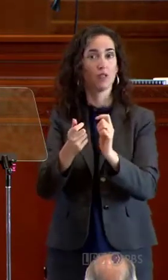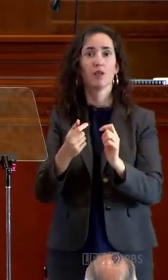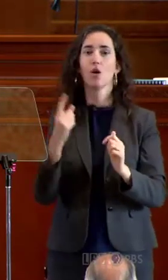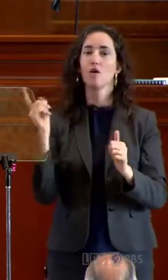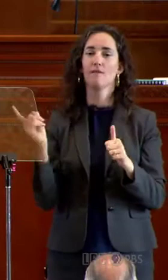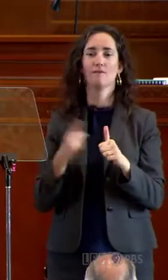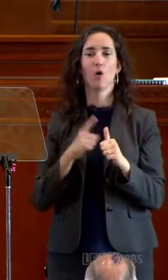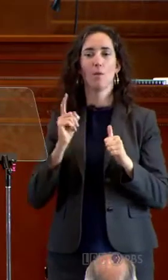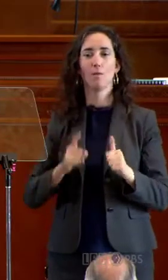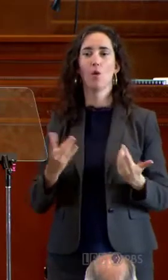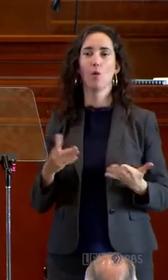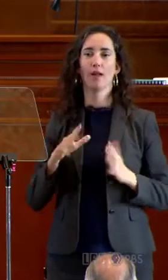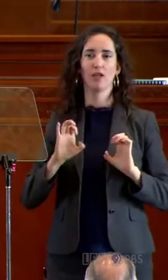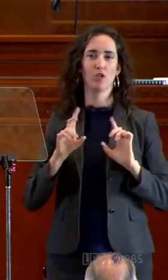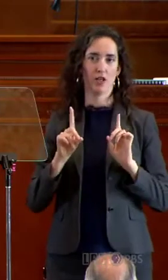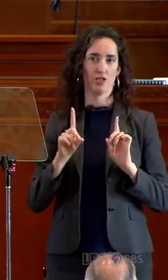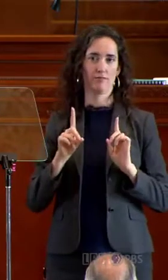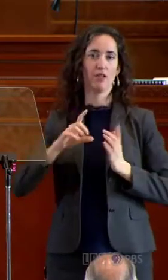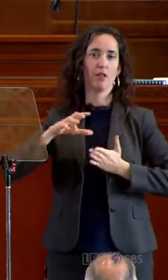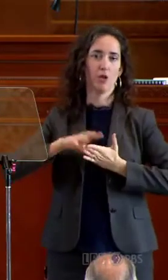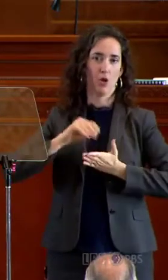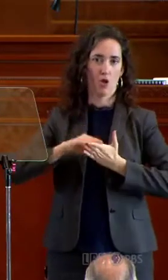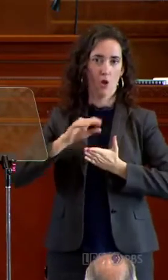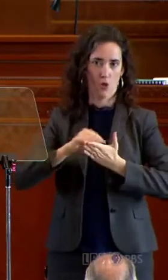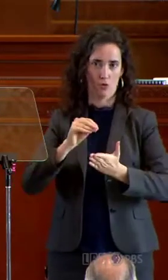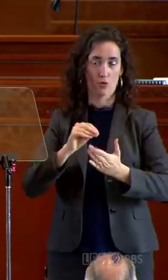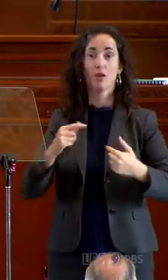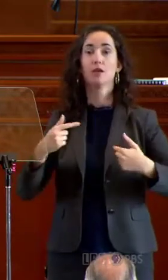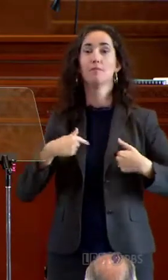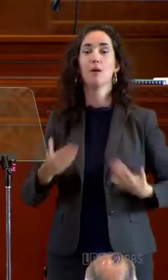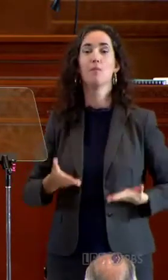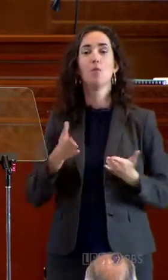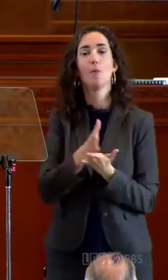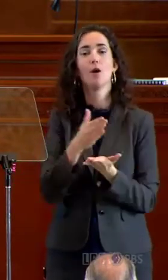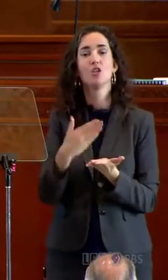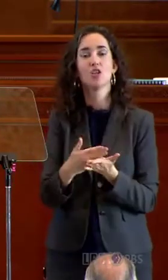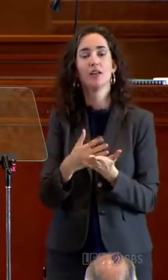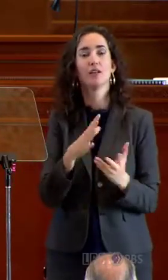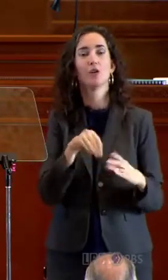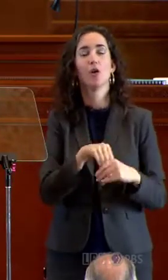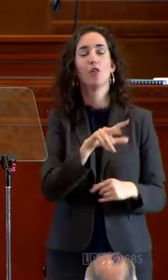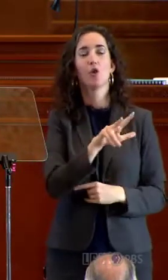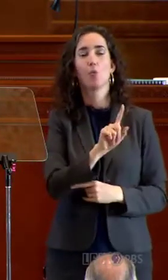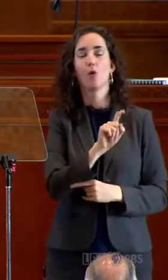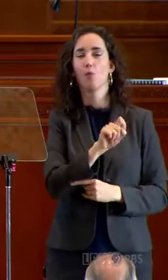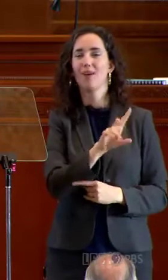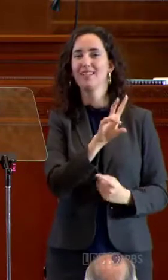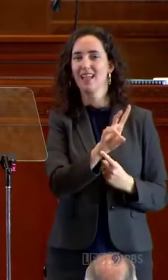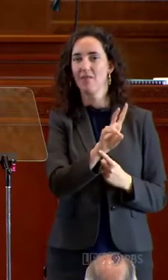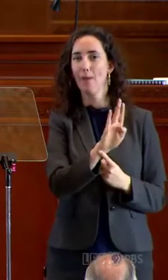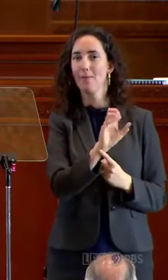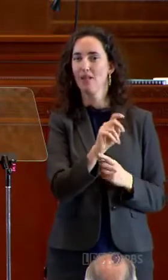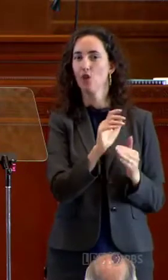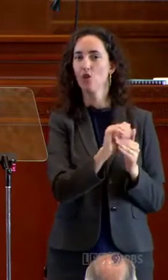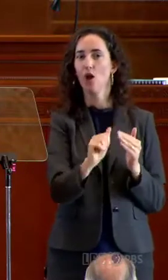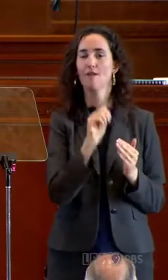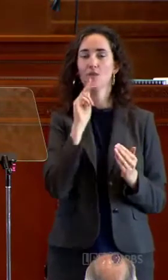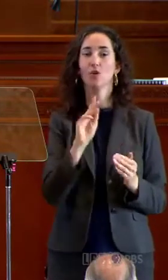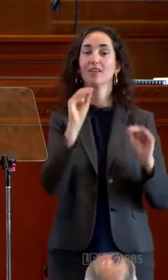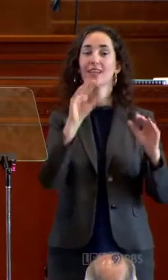begins with education. So the budget I have proposed includes $31.7 million for faculty pay raises in higher